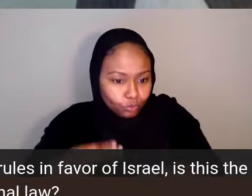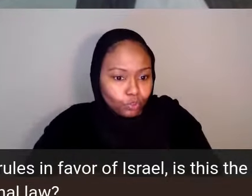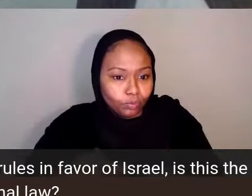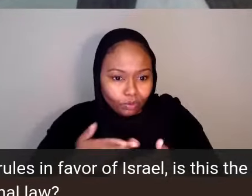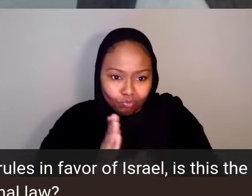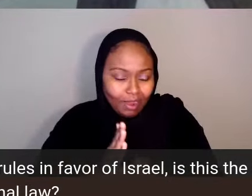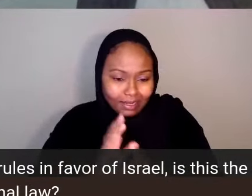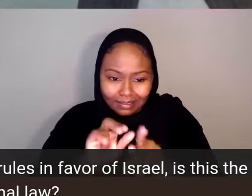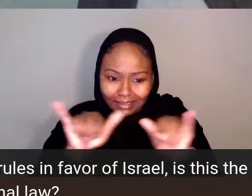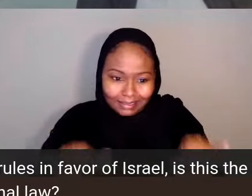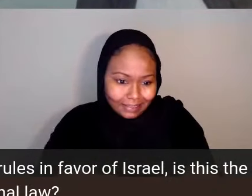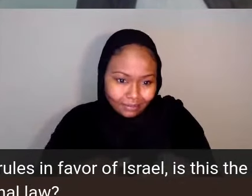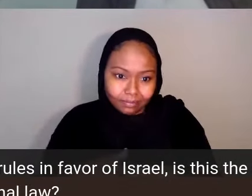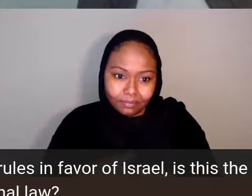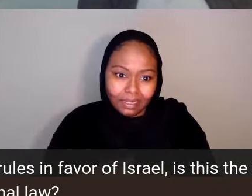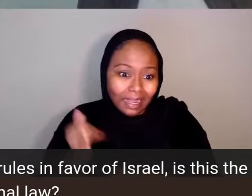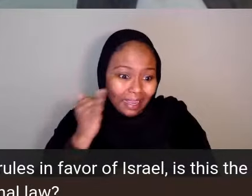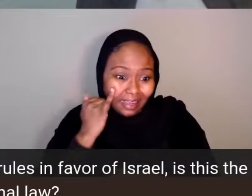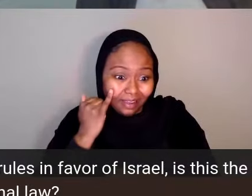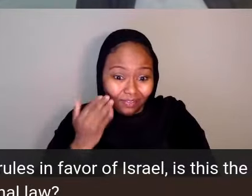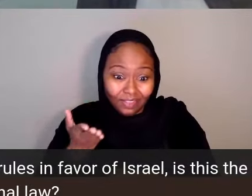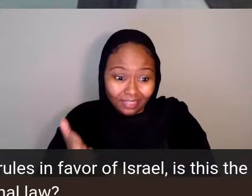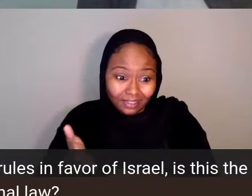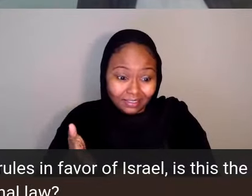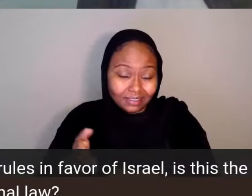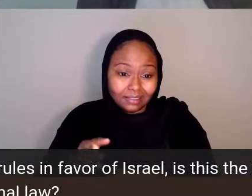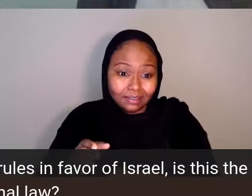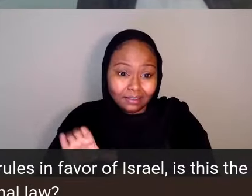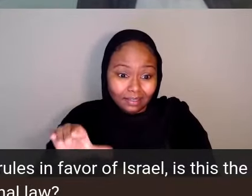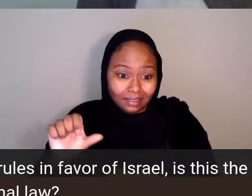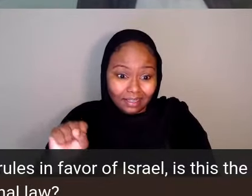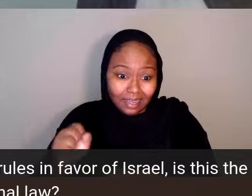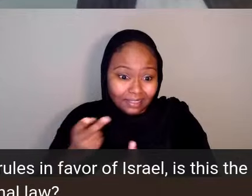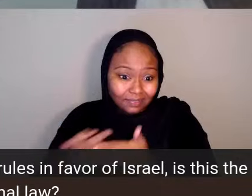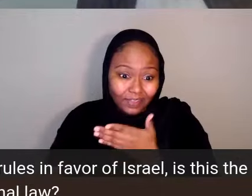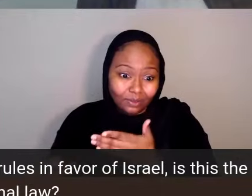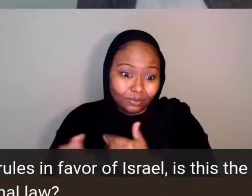system after if this fails, actually.